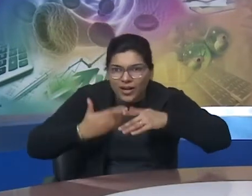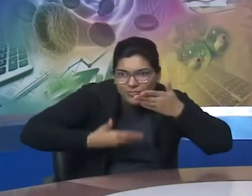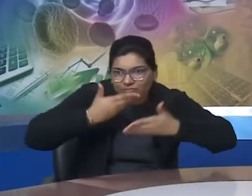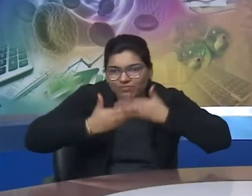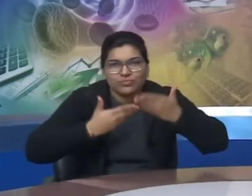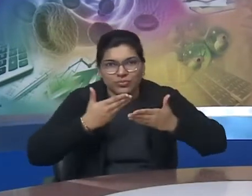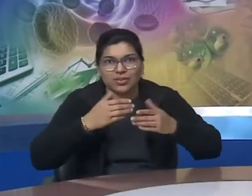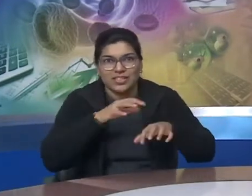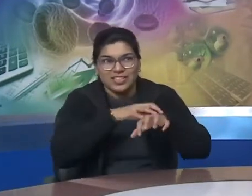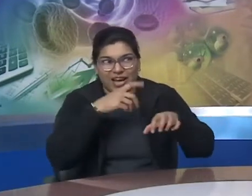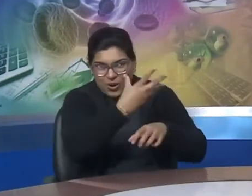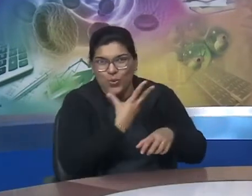outside.